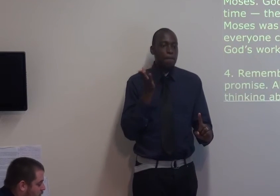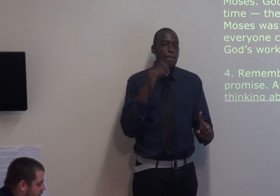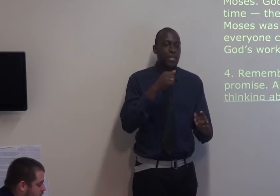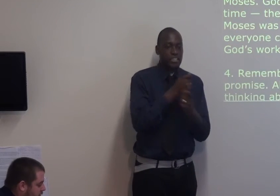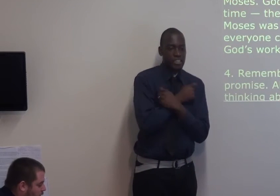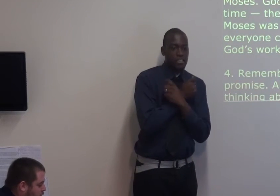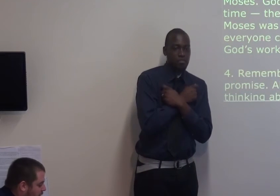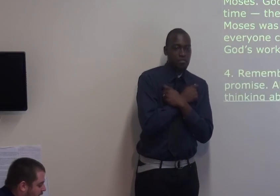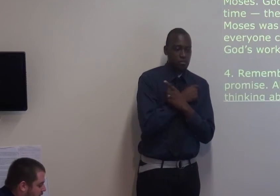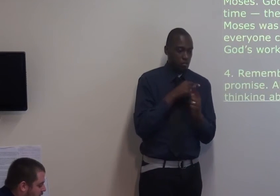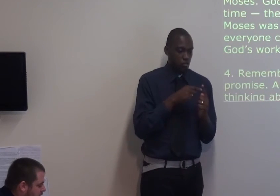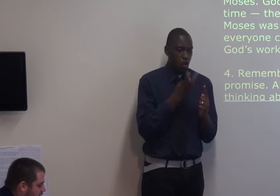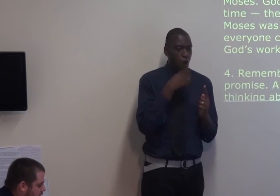Moses was an old man.